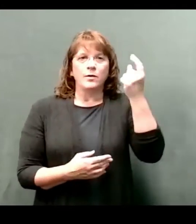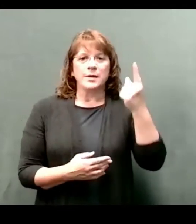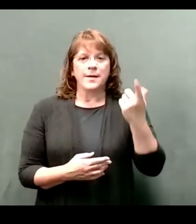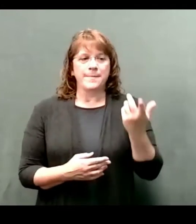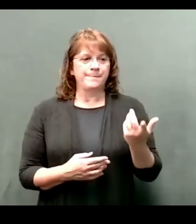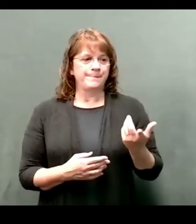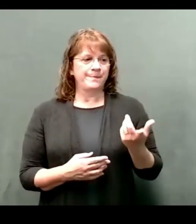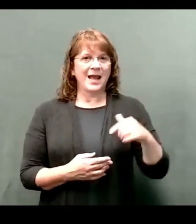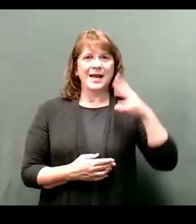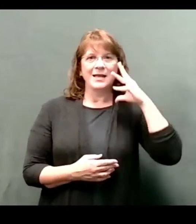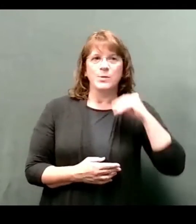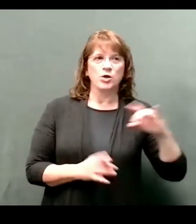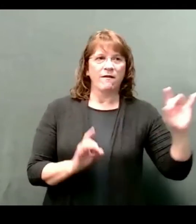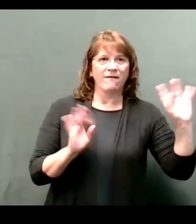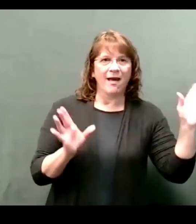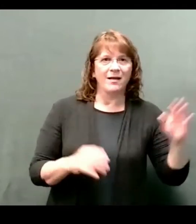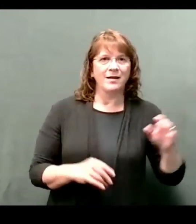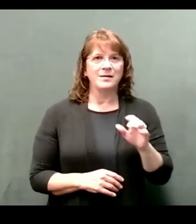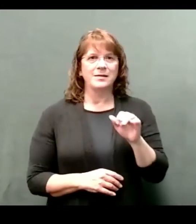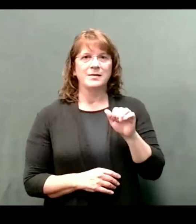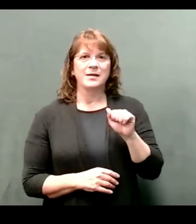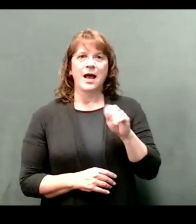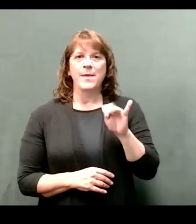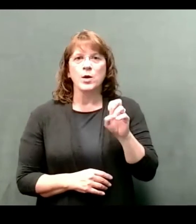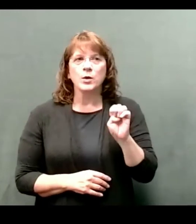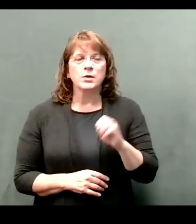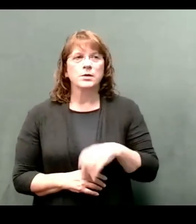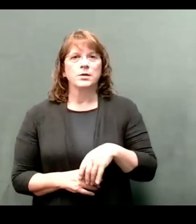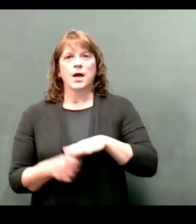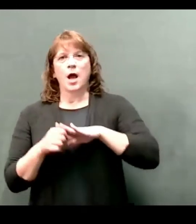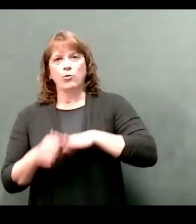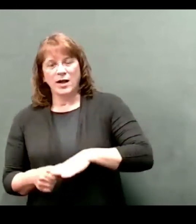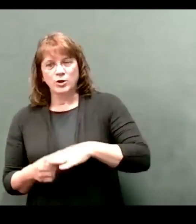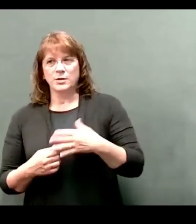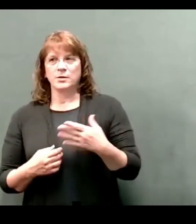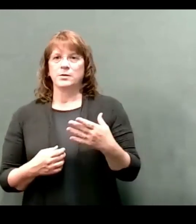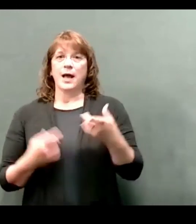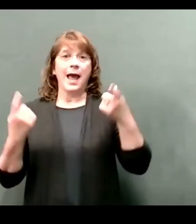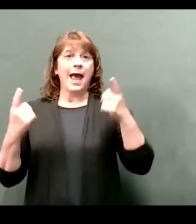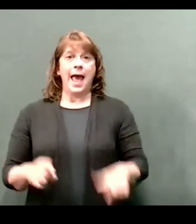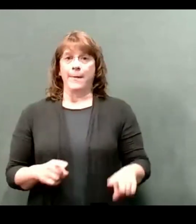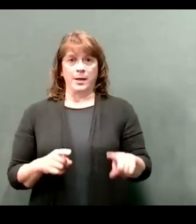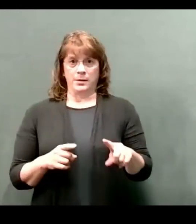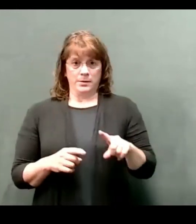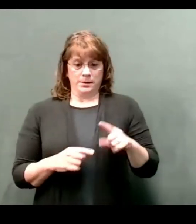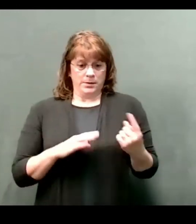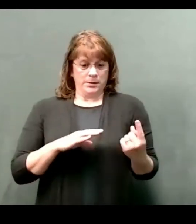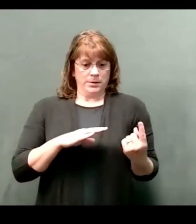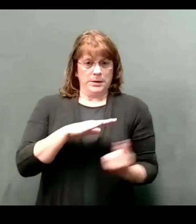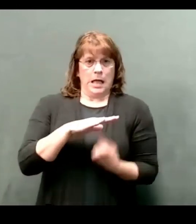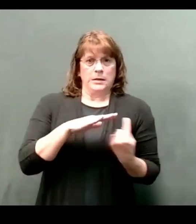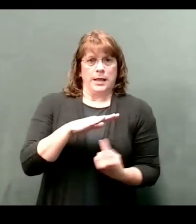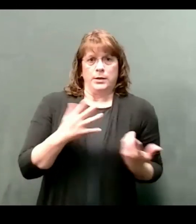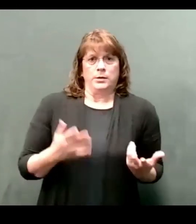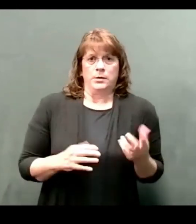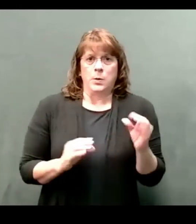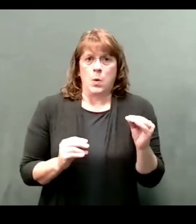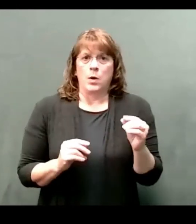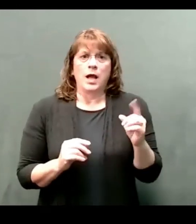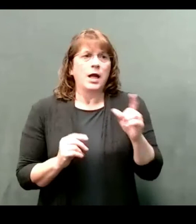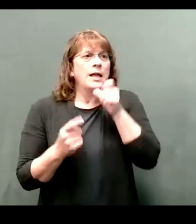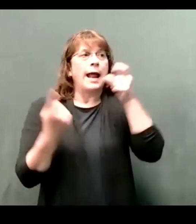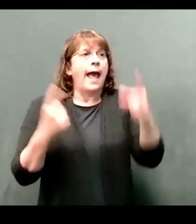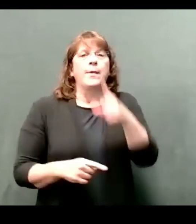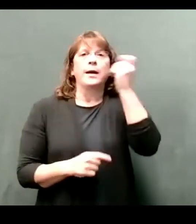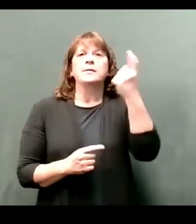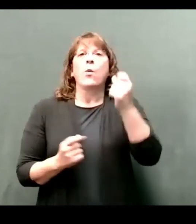these experiences of violence and abuse and oppression as it manifests, it doesn't happen in a vacuum, right? These things don't just pop up because someone woke up one